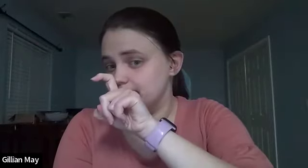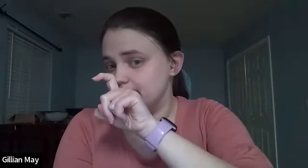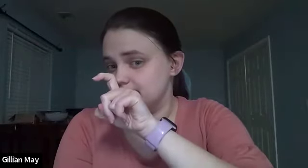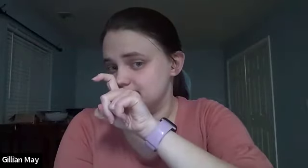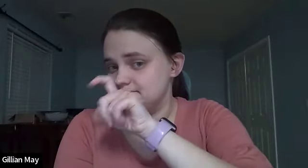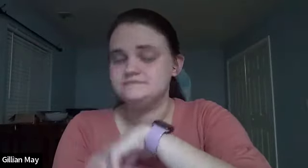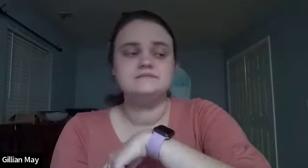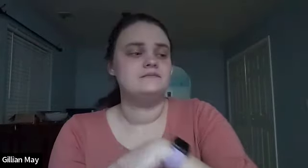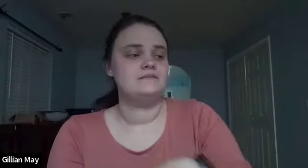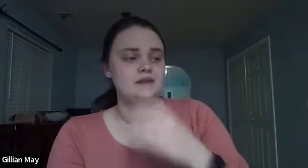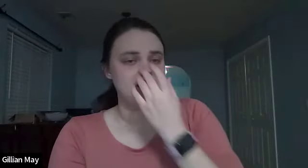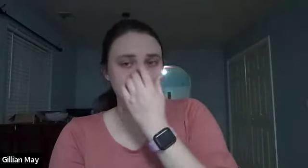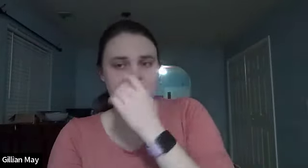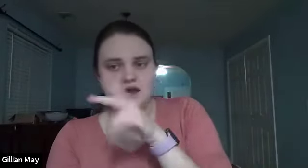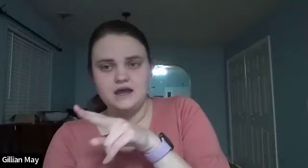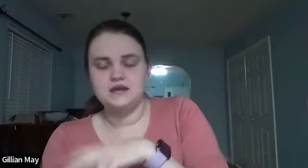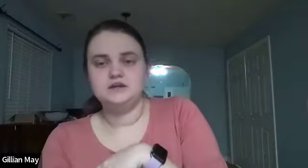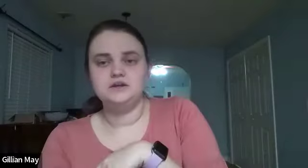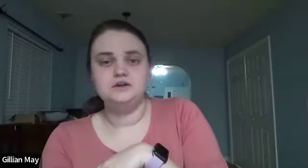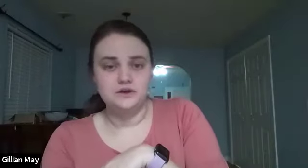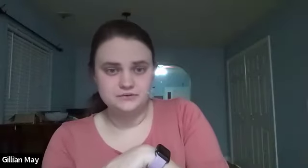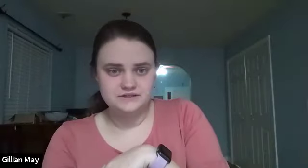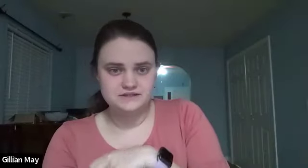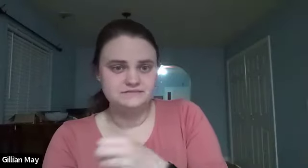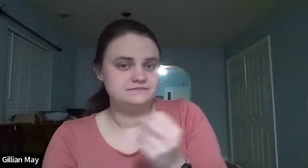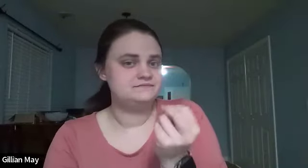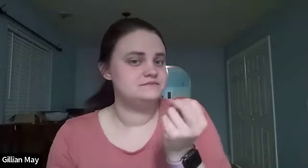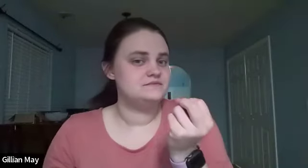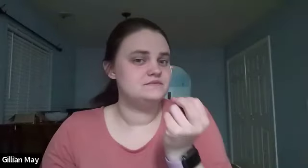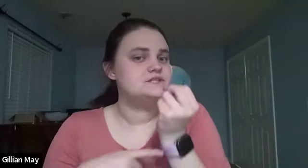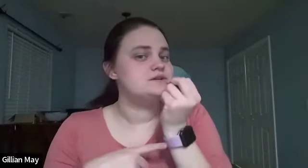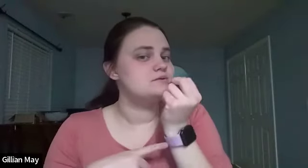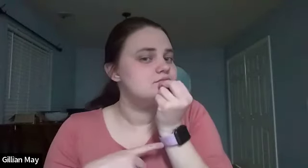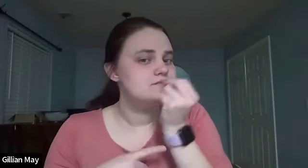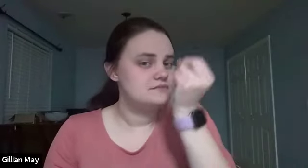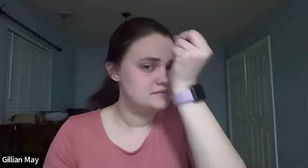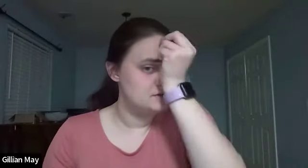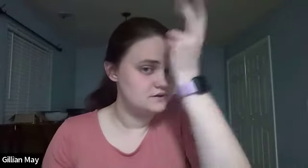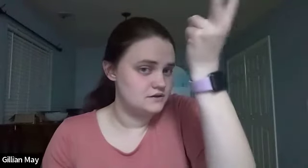Then we had goat. So